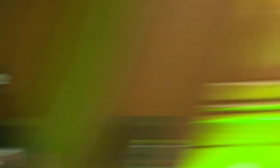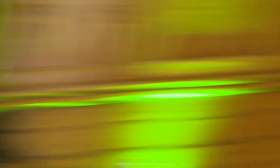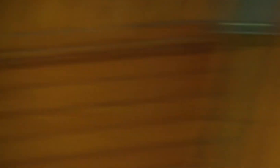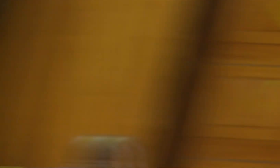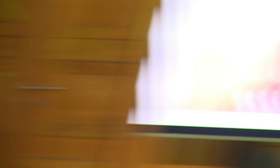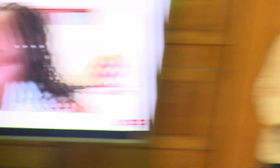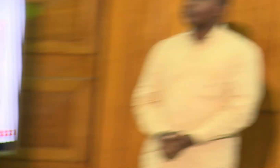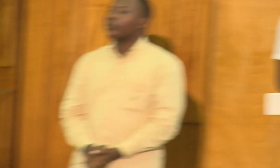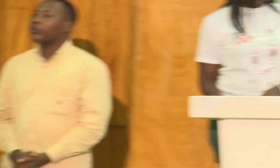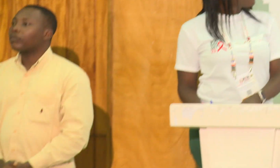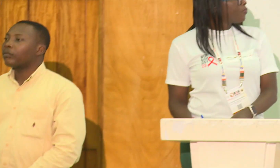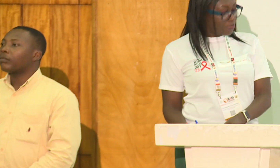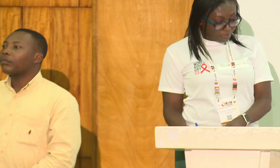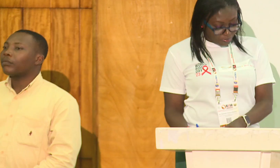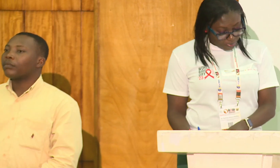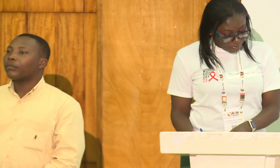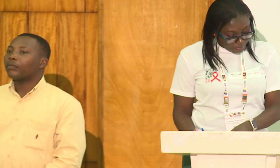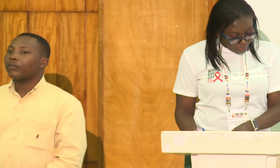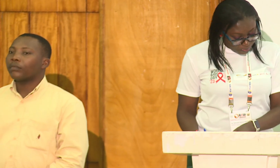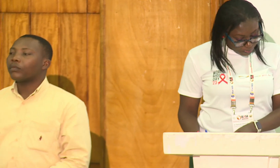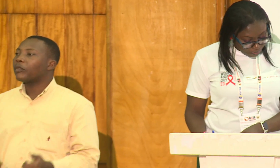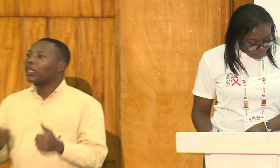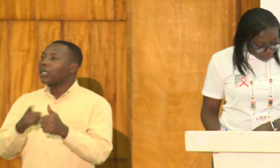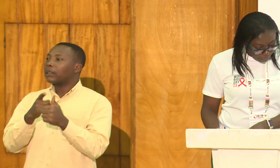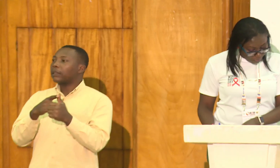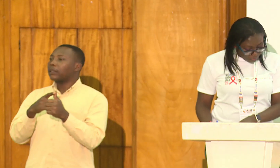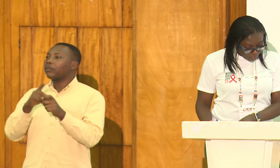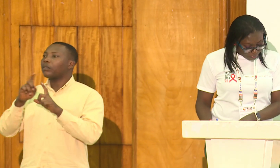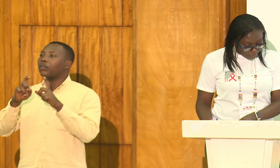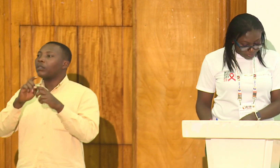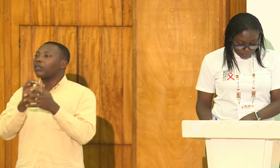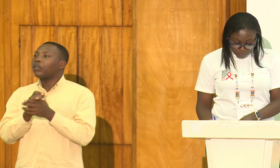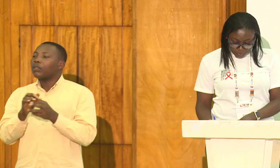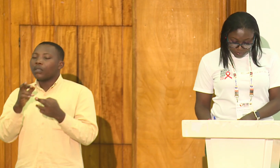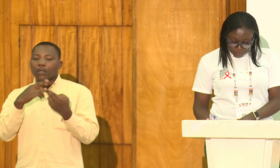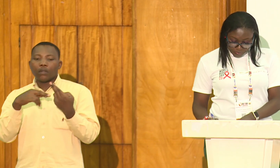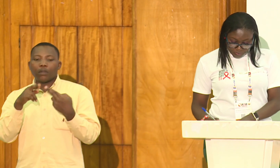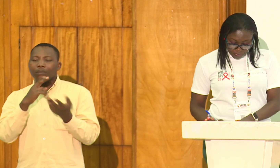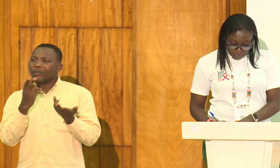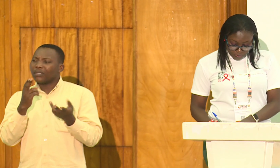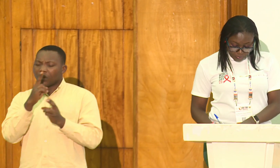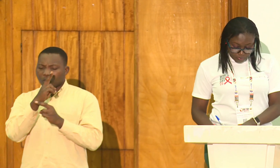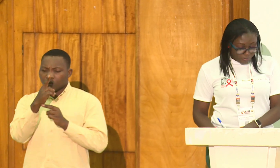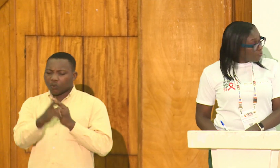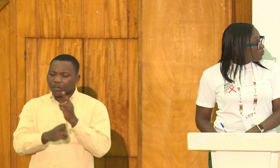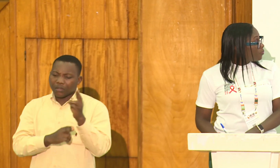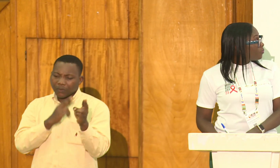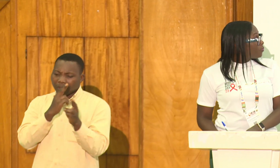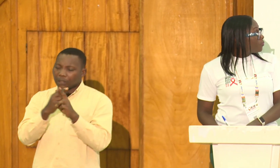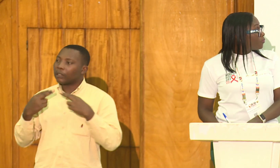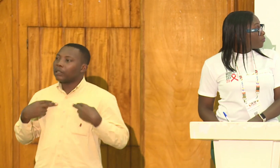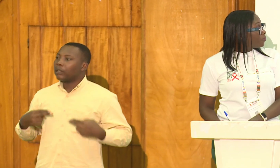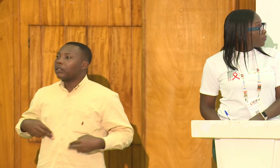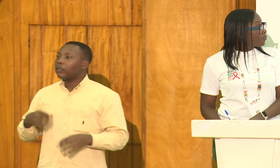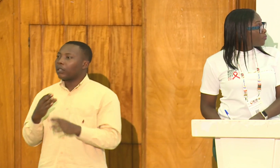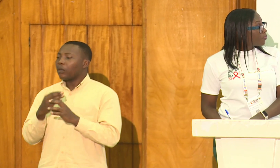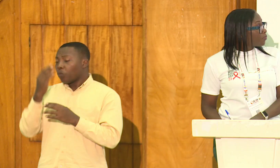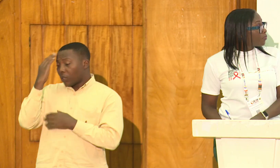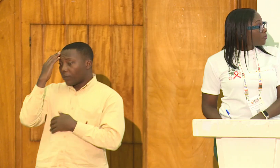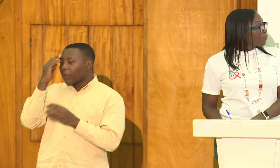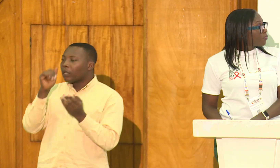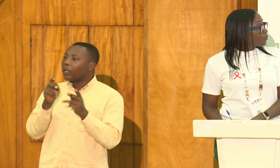me Nomathemba. So the first question around universal healthcare. The public